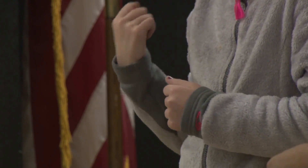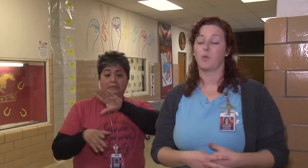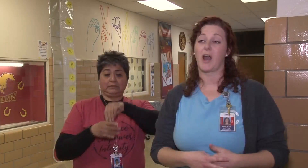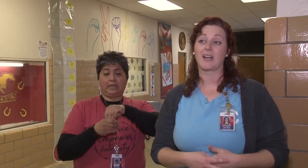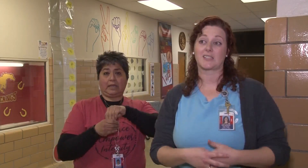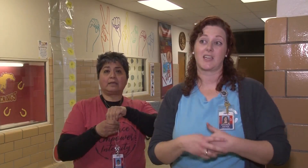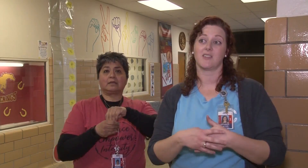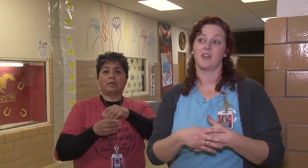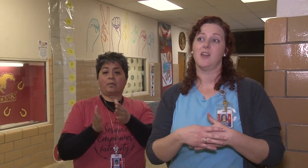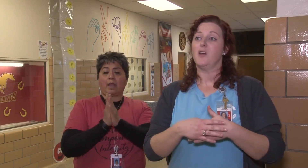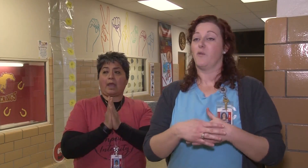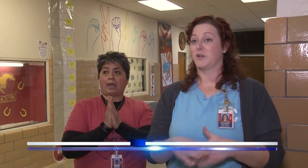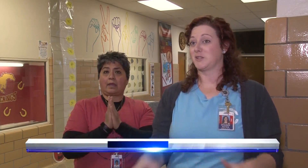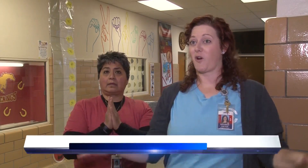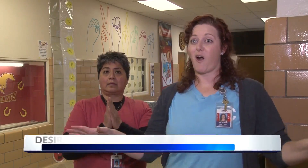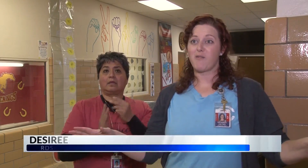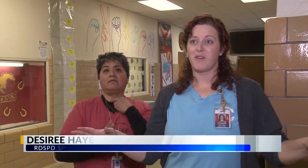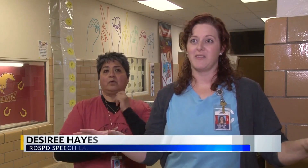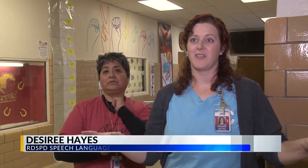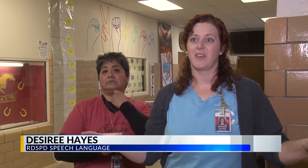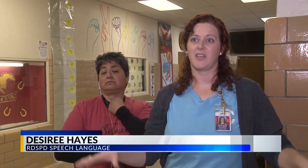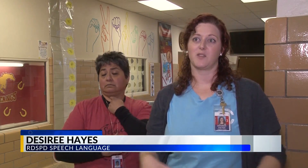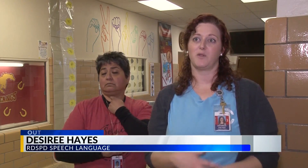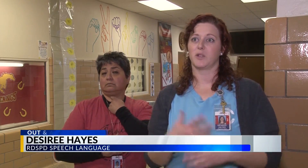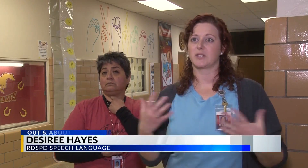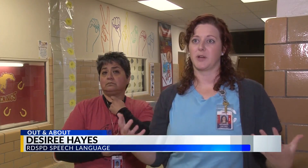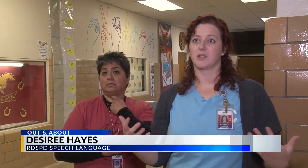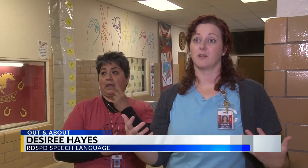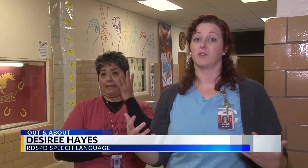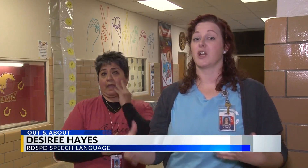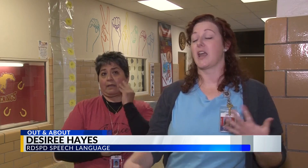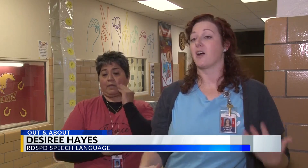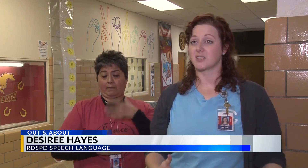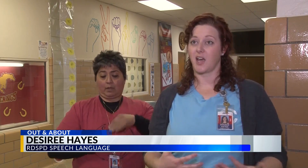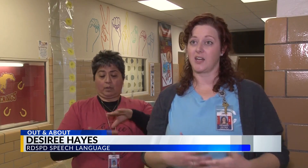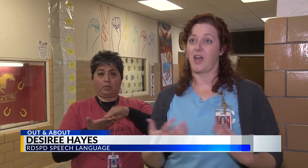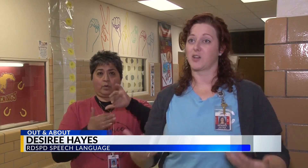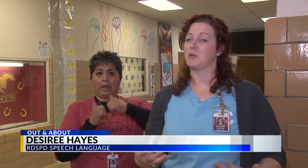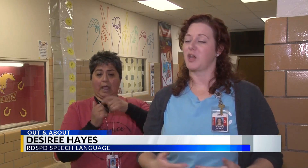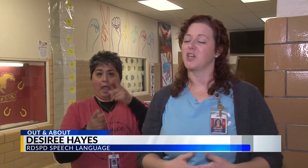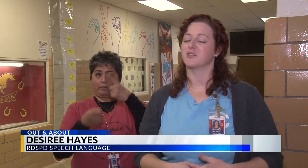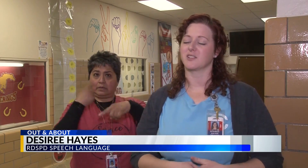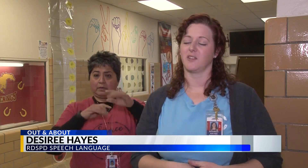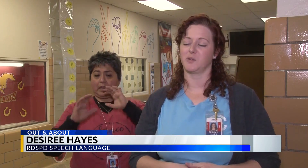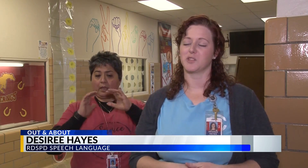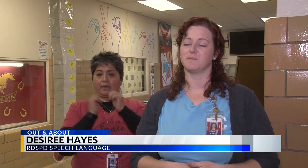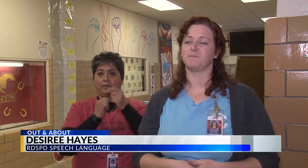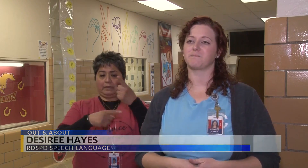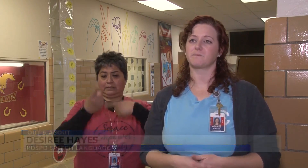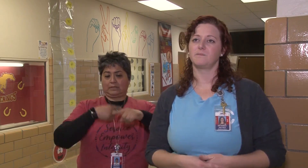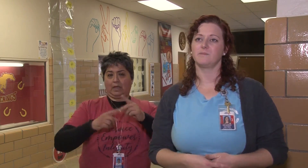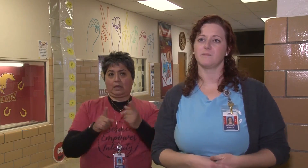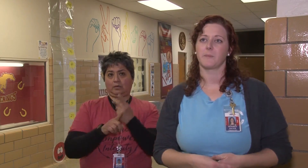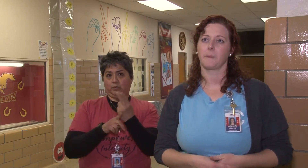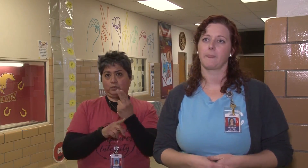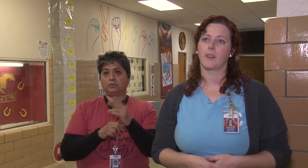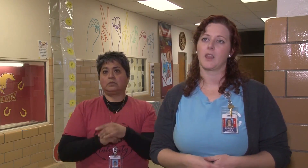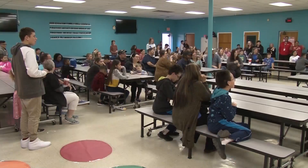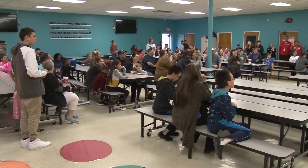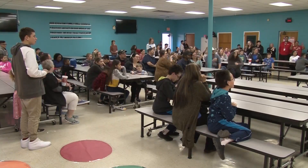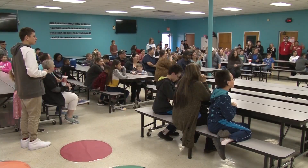world we're asking that voices are off and that they get the full experience of learning how to sign and how to communicate using sign language with the goal of